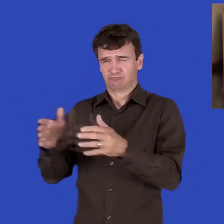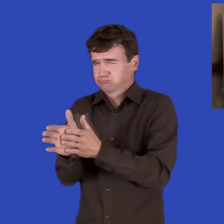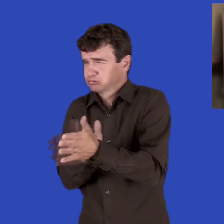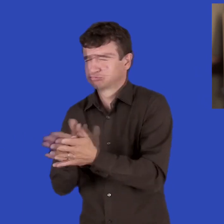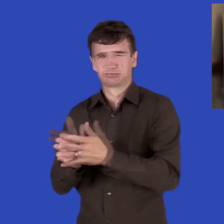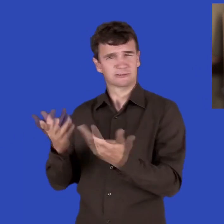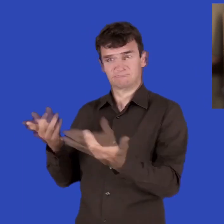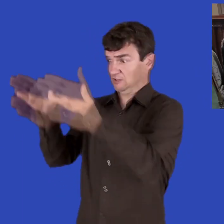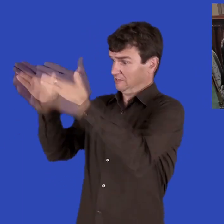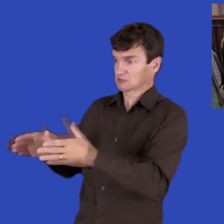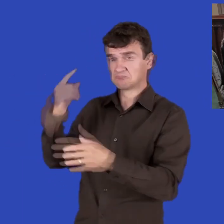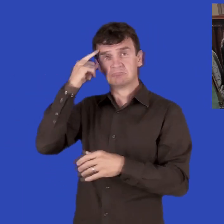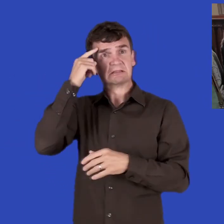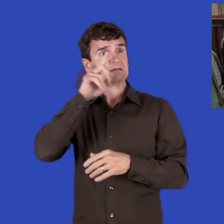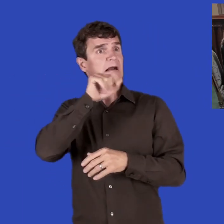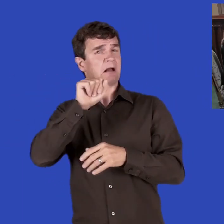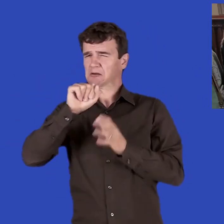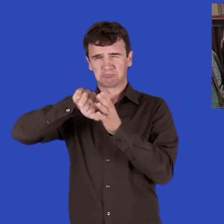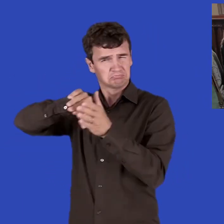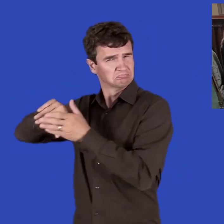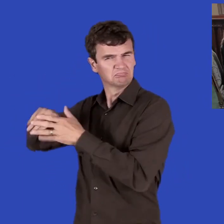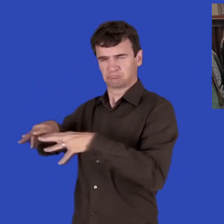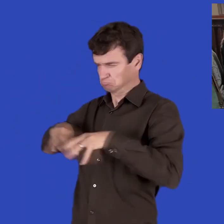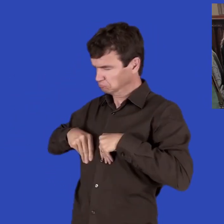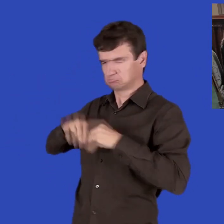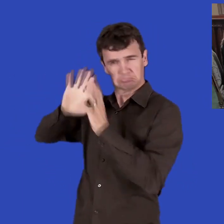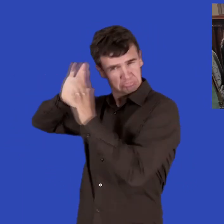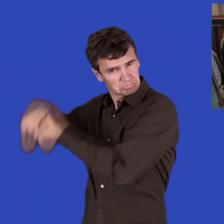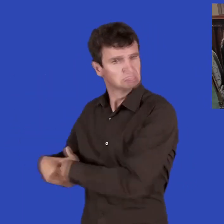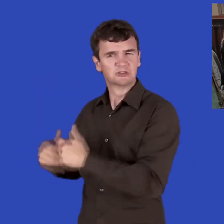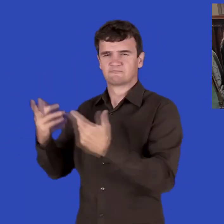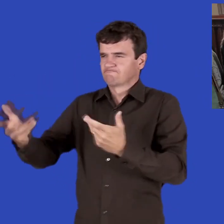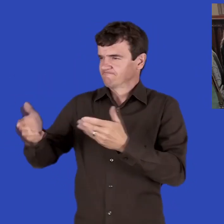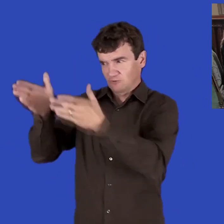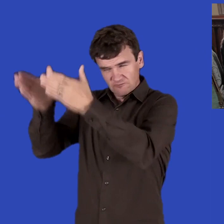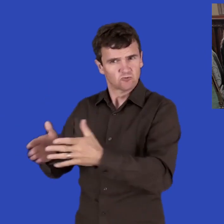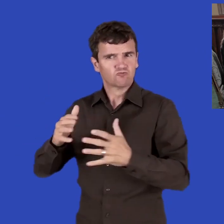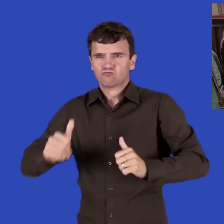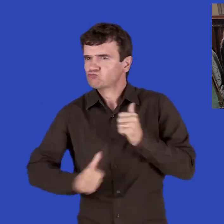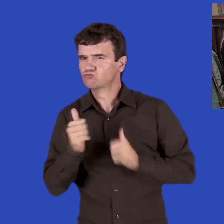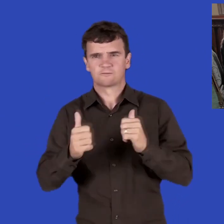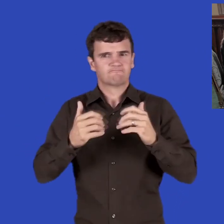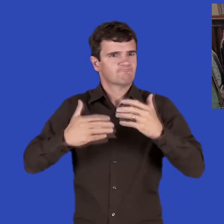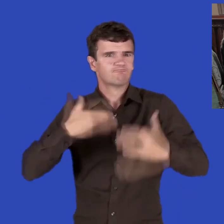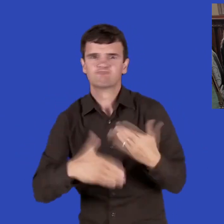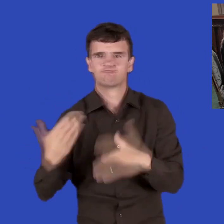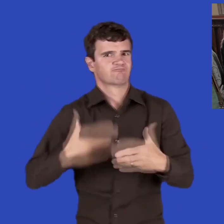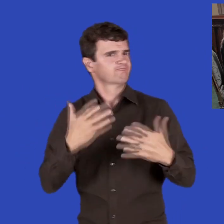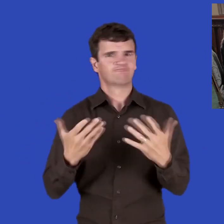that. The other thing, though, is kind of almost like a flip side of it, and that is that a